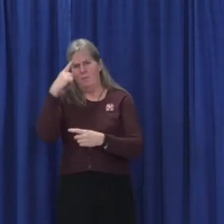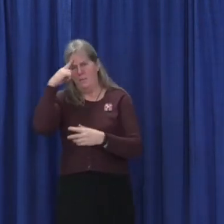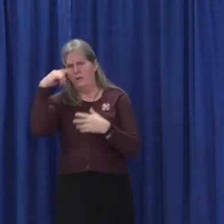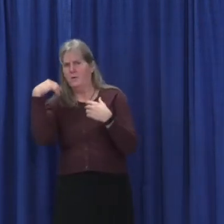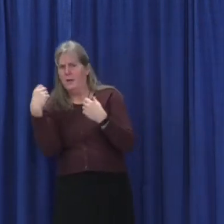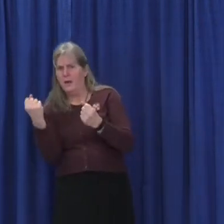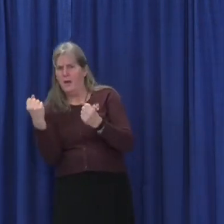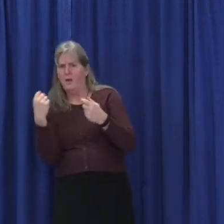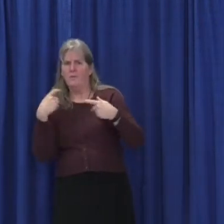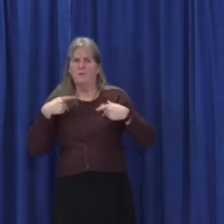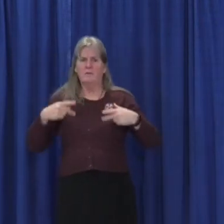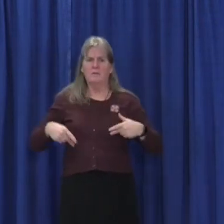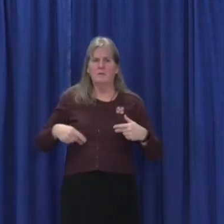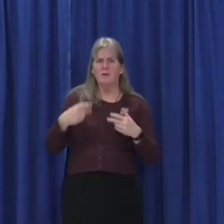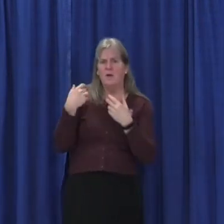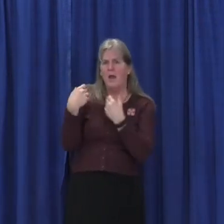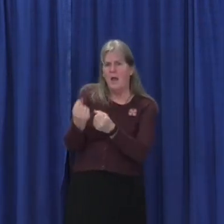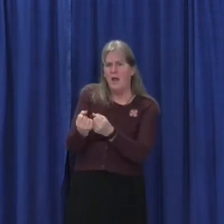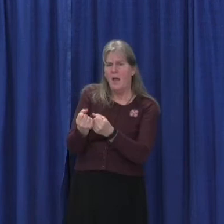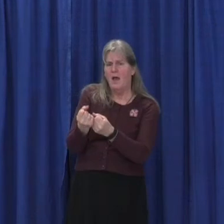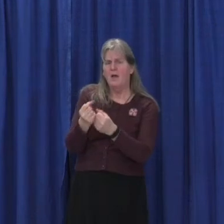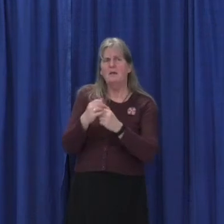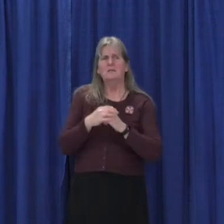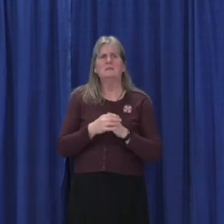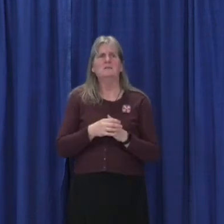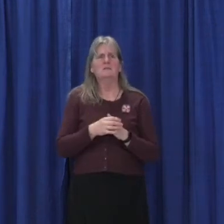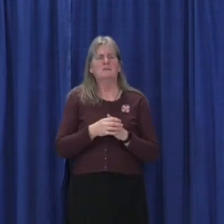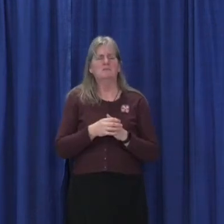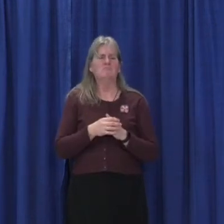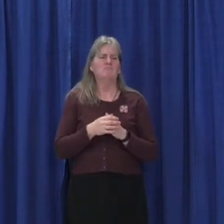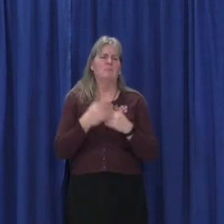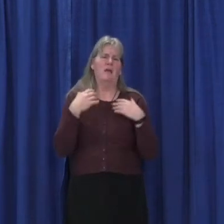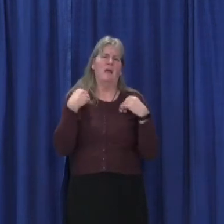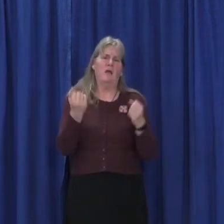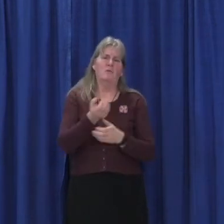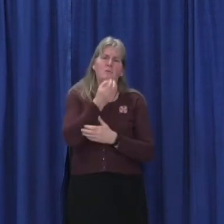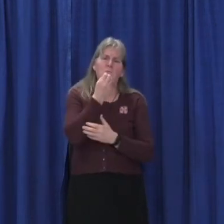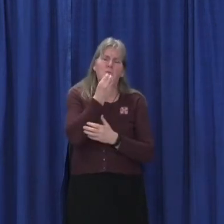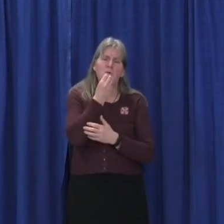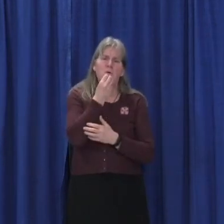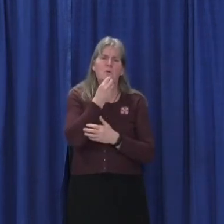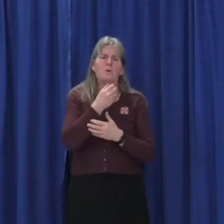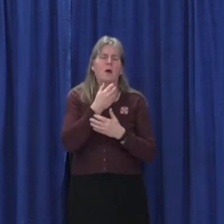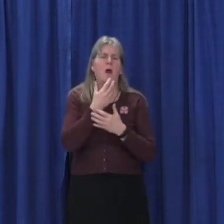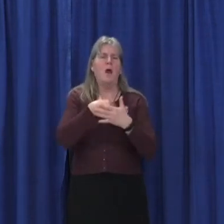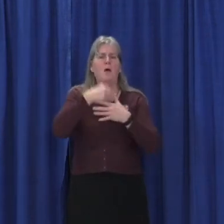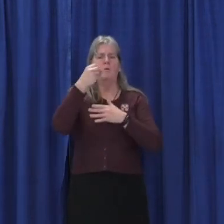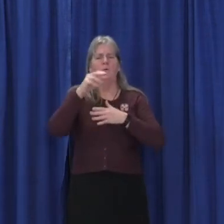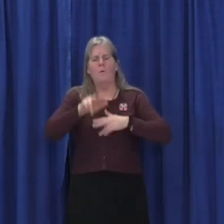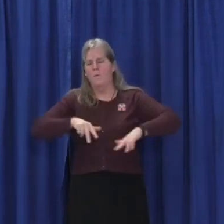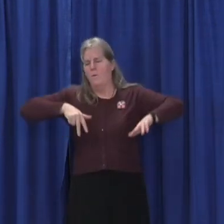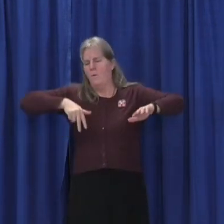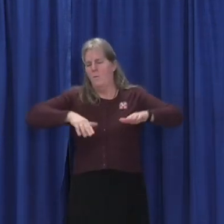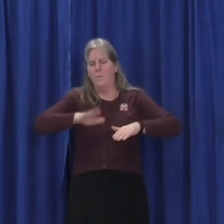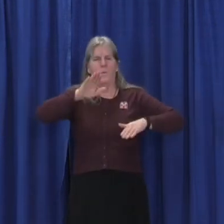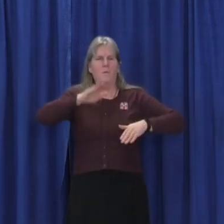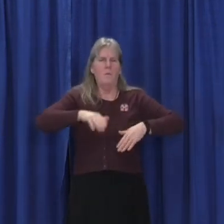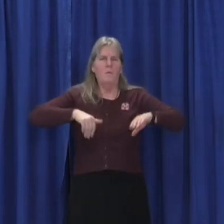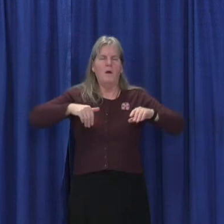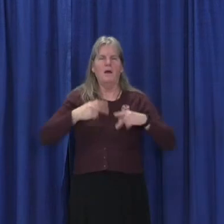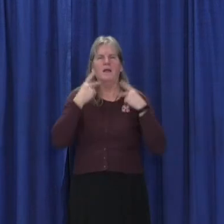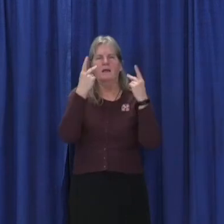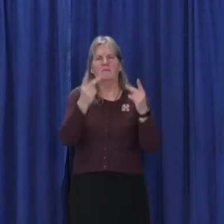and your physical health. Enjoy healthy food, get out for a walk, and visit with people